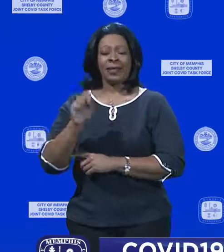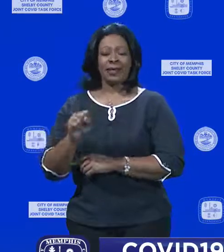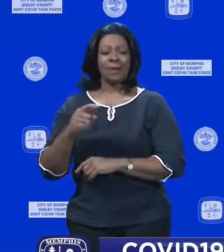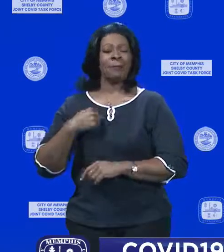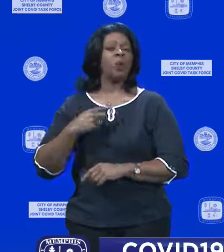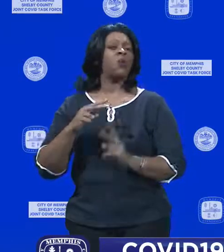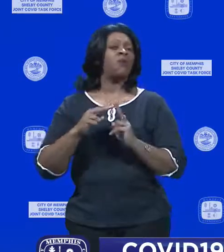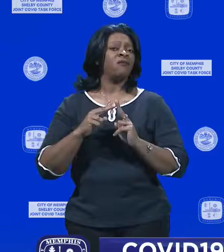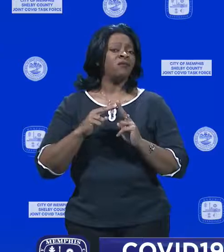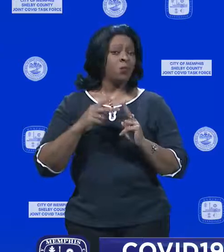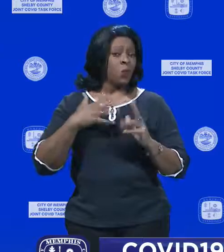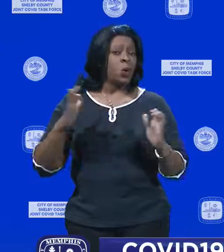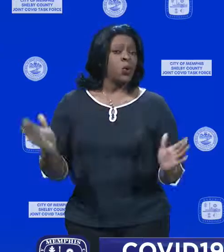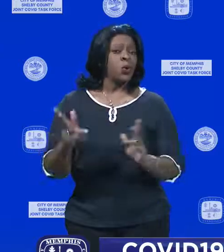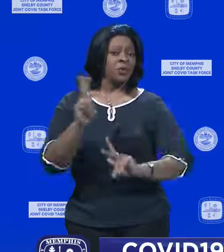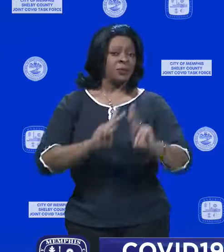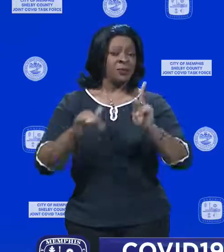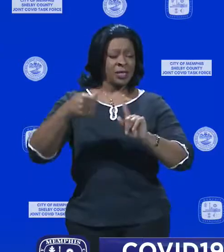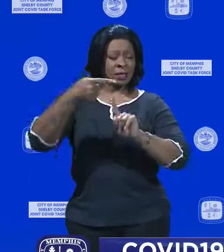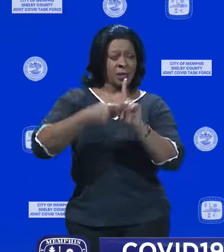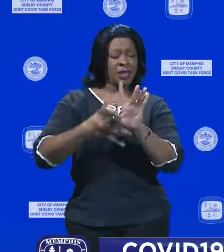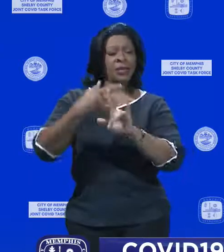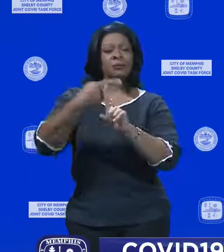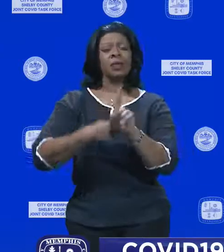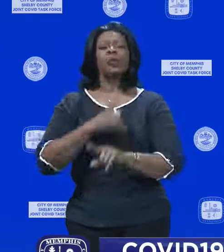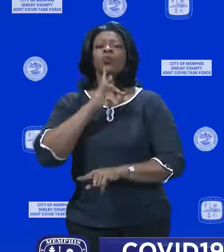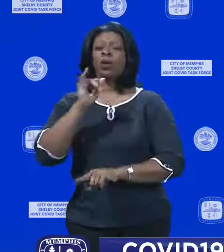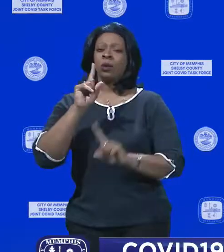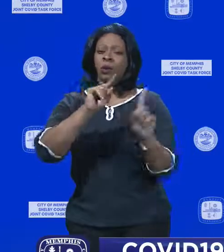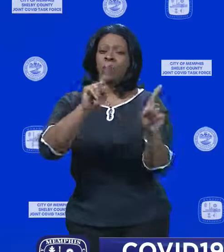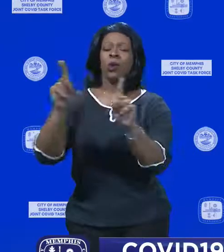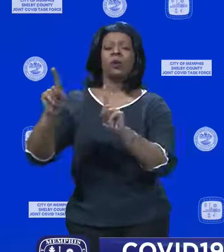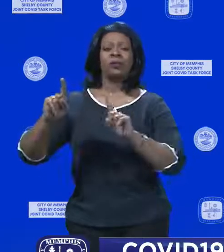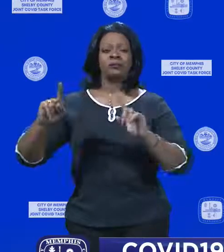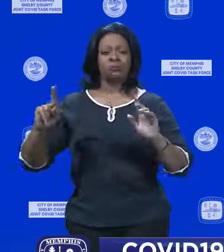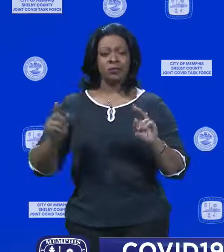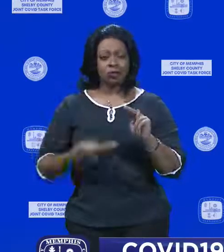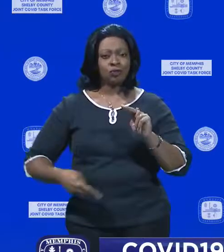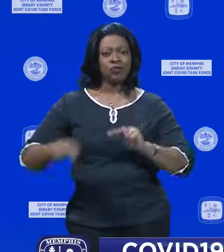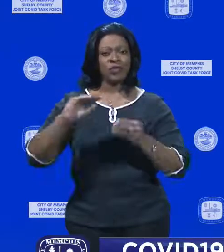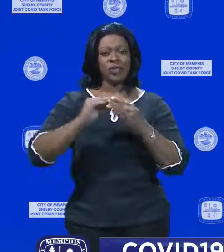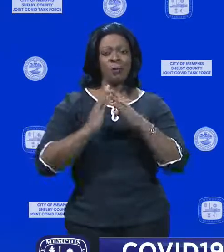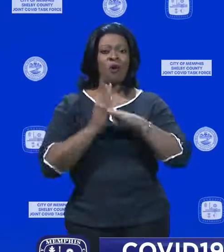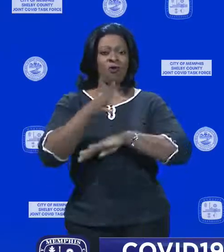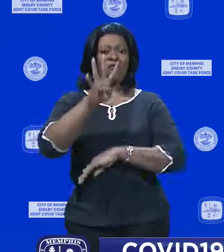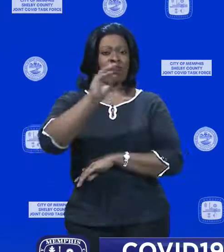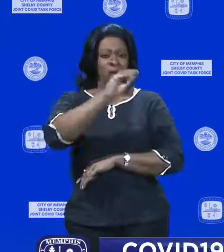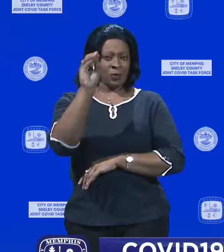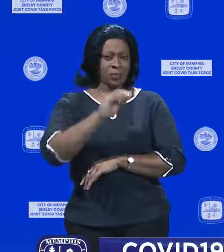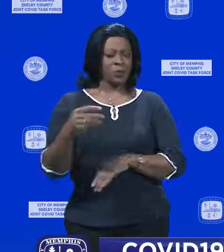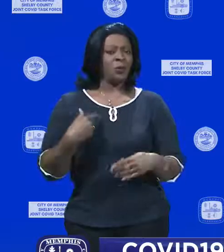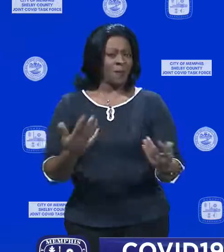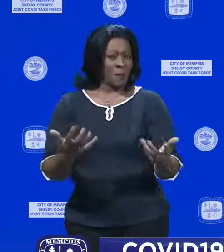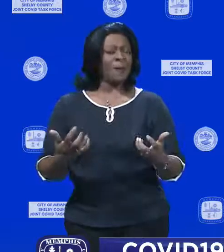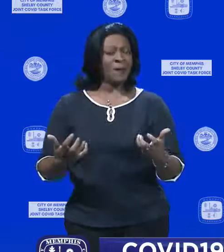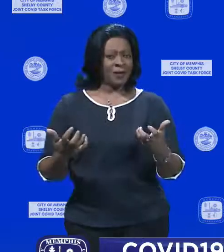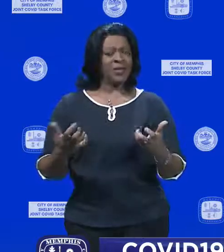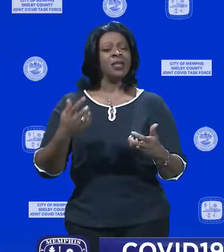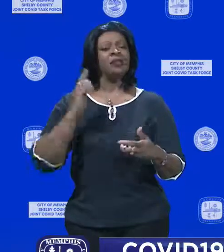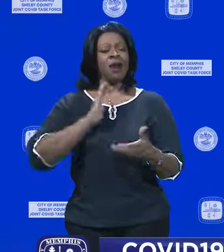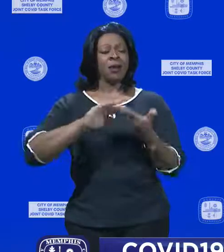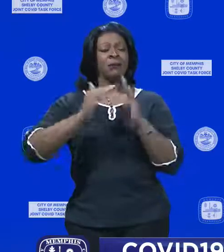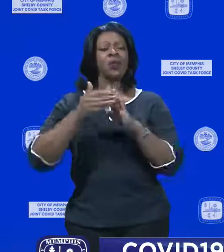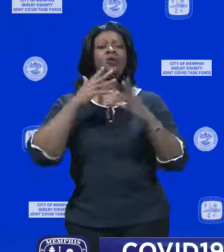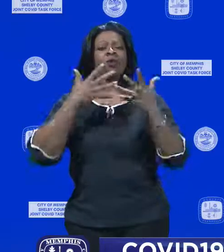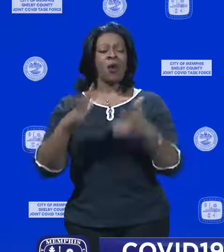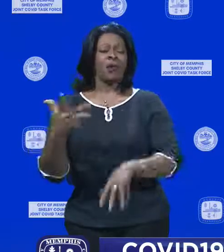we encourage folks this month and next month to really get out there. Let's push our numbers well over 40% in the community who've